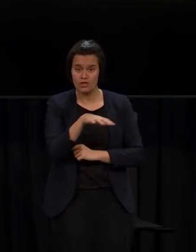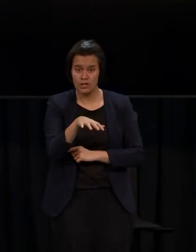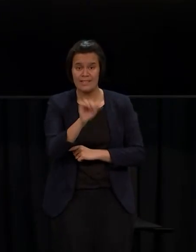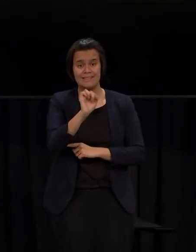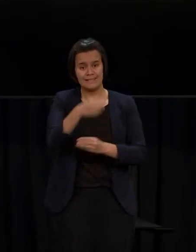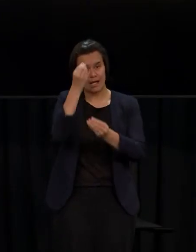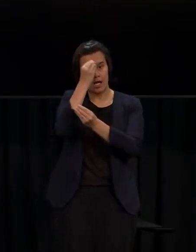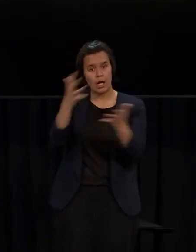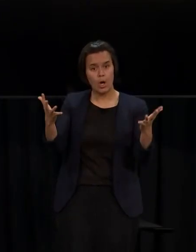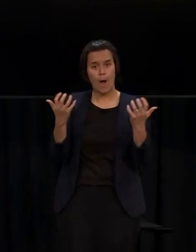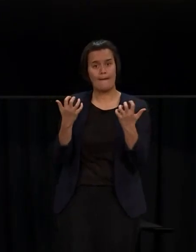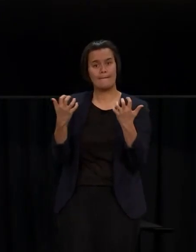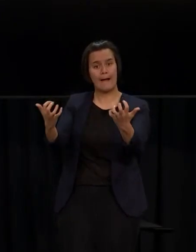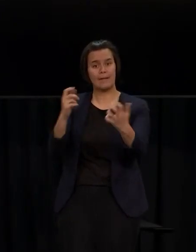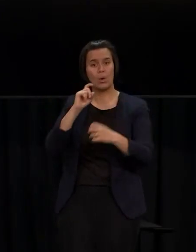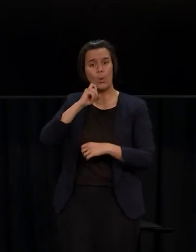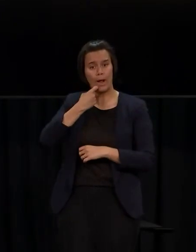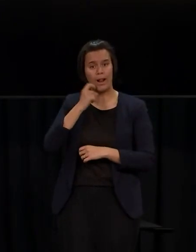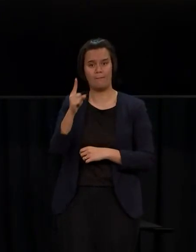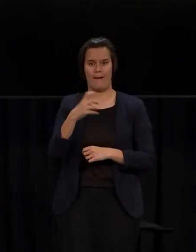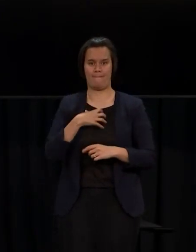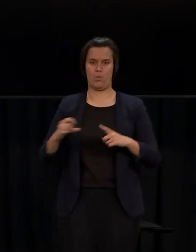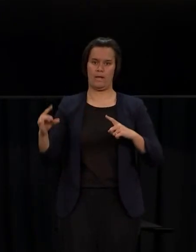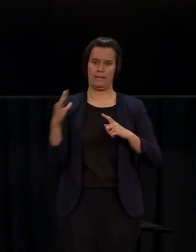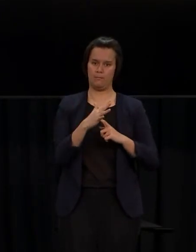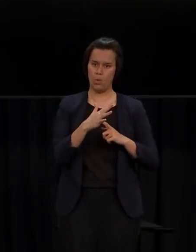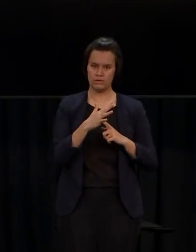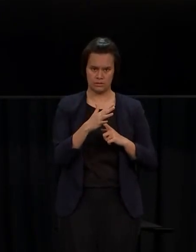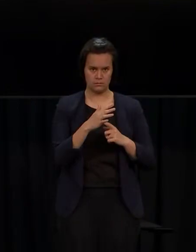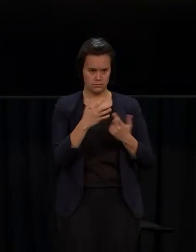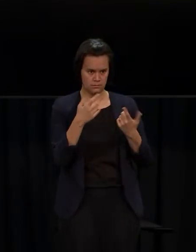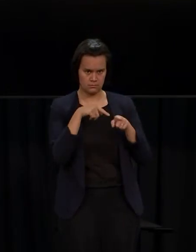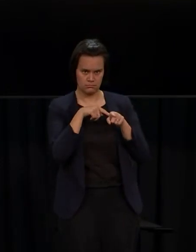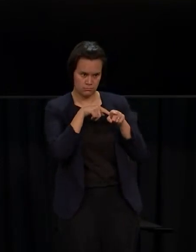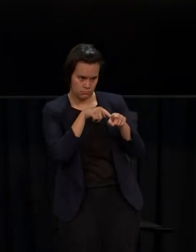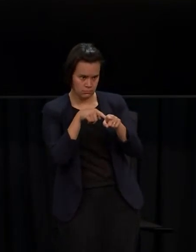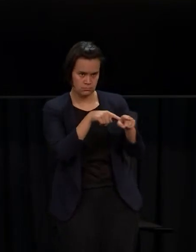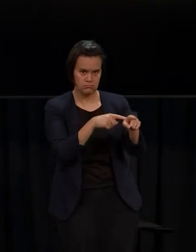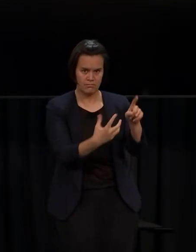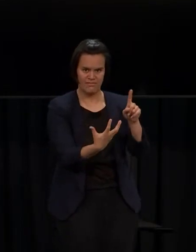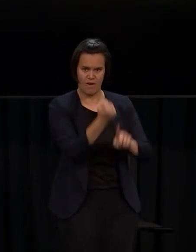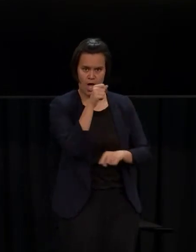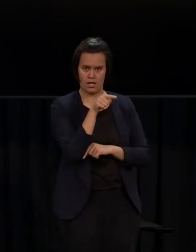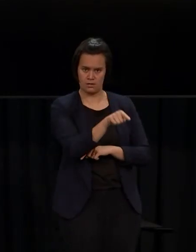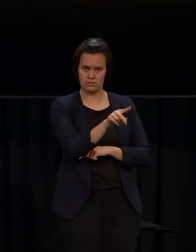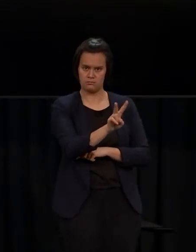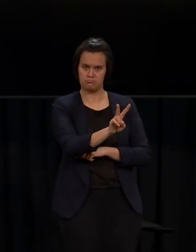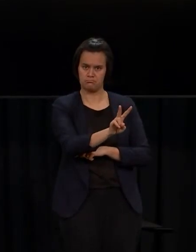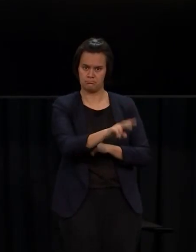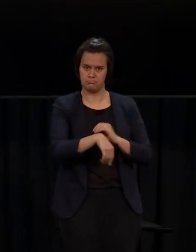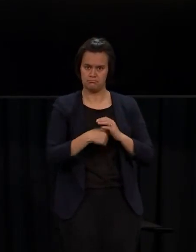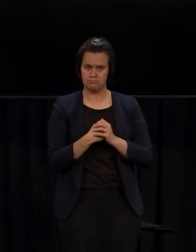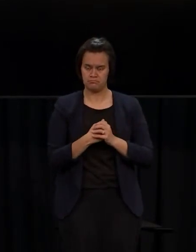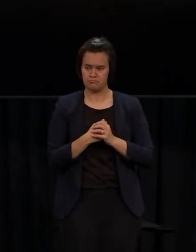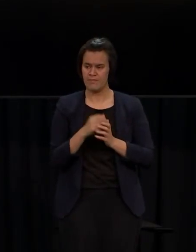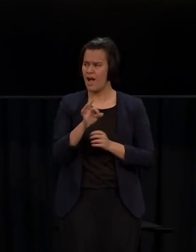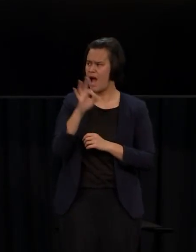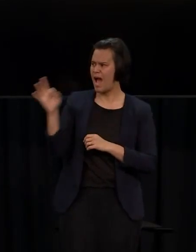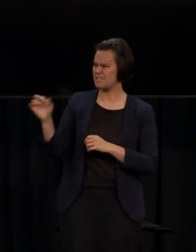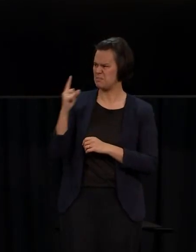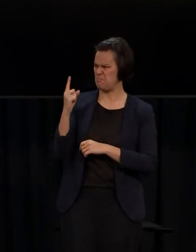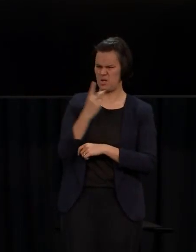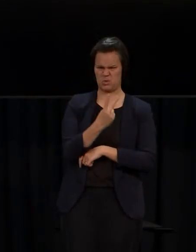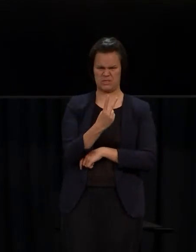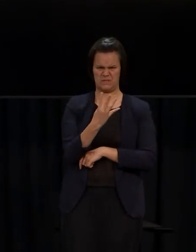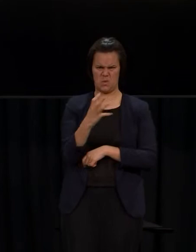those individuals and make sure that they're returned. 24 hours, is that too long of a time? Of course, I couldn't necessarily comment